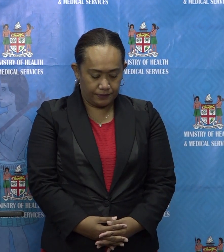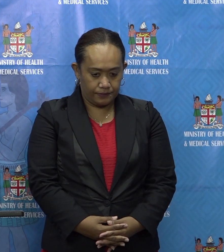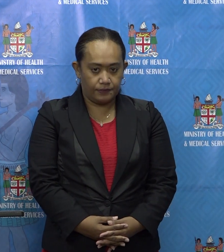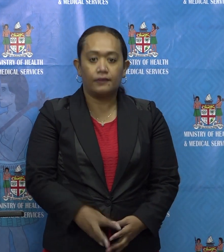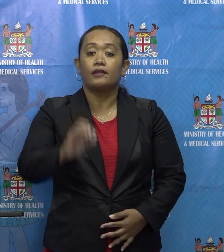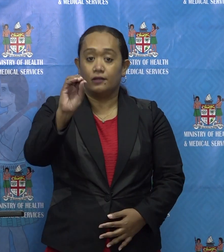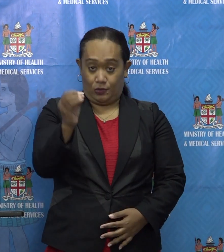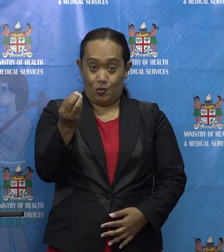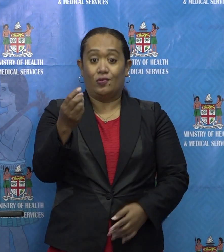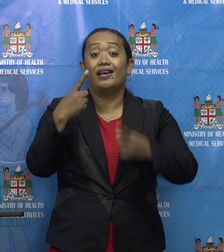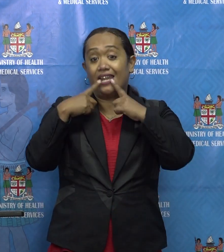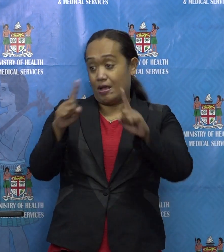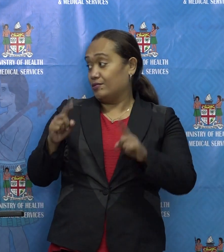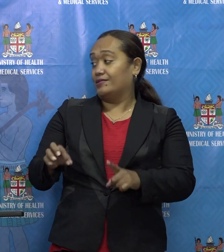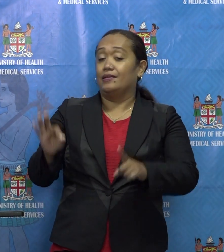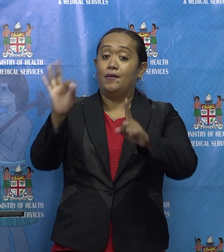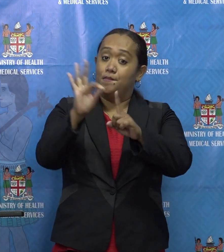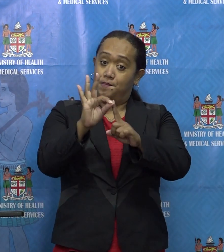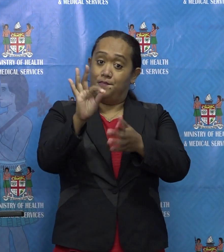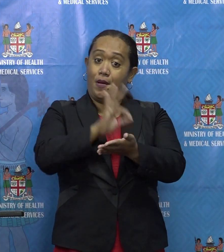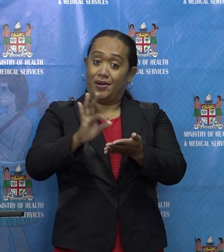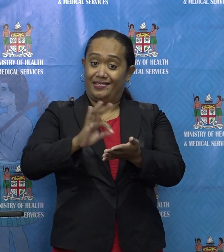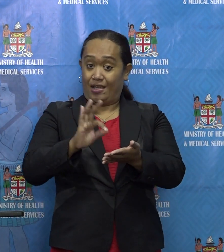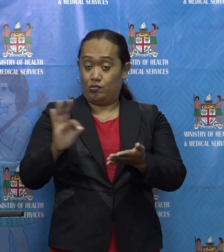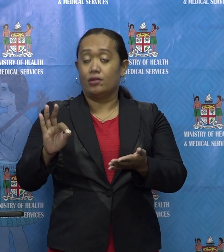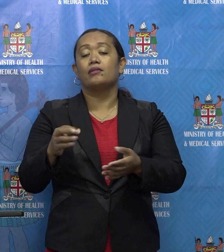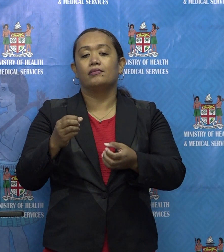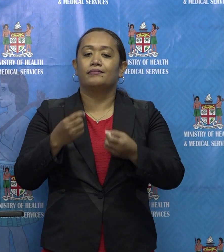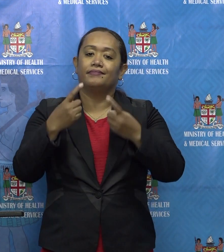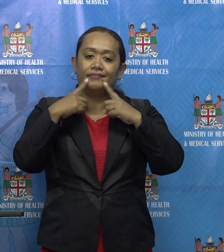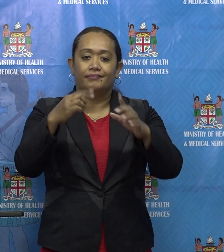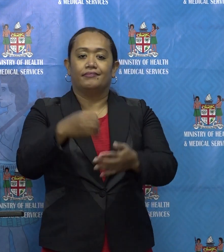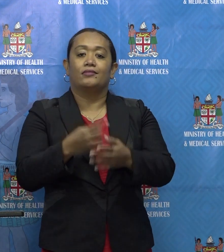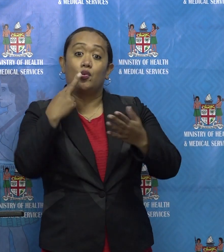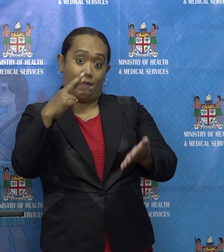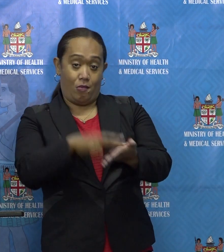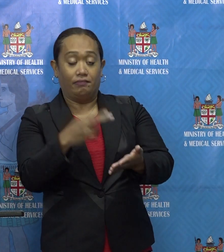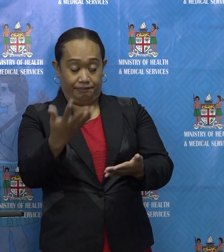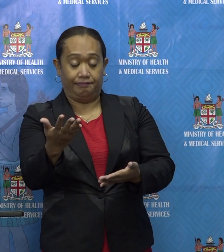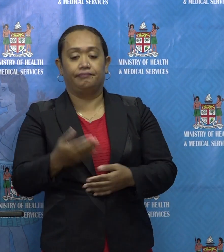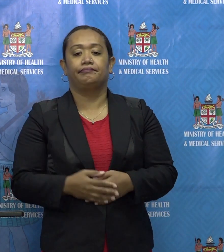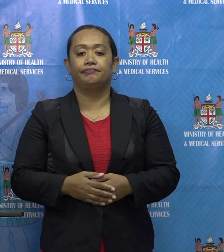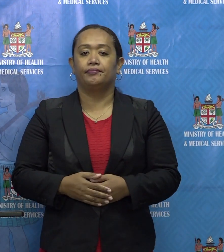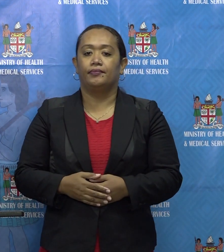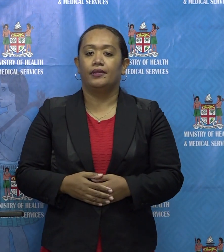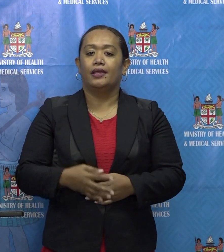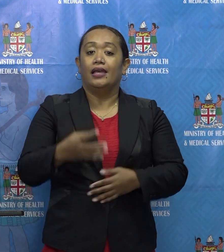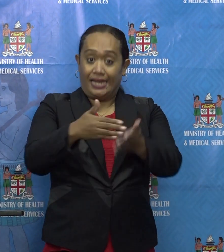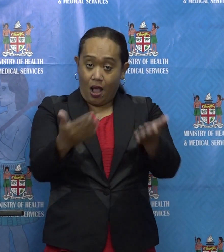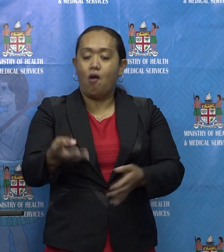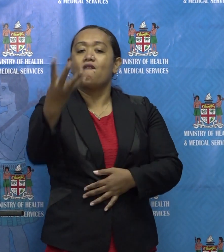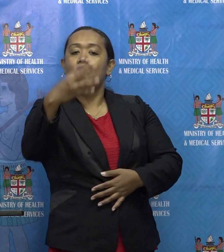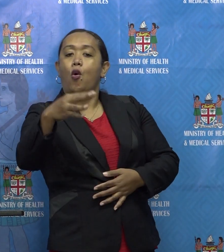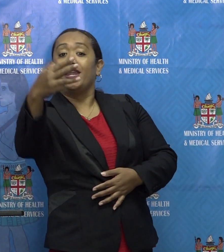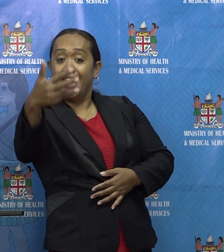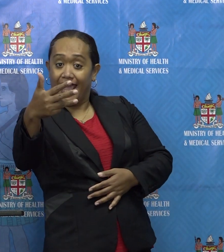So as just announced by the Permanent Secretary, we have 7 new cases to report. With these cases, there are now 49 active cases